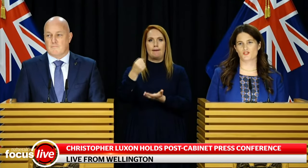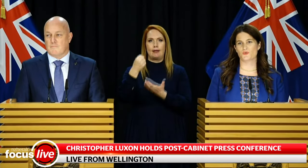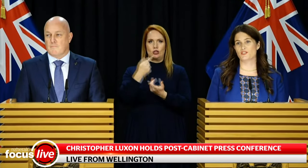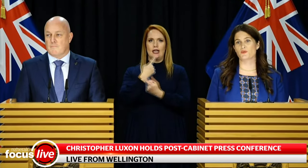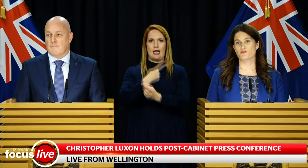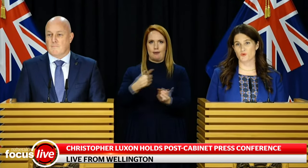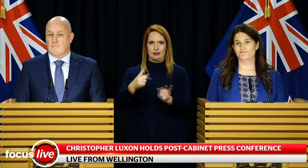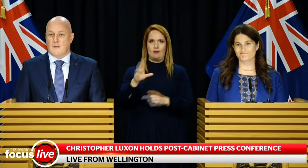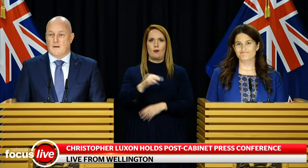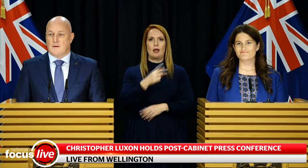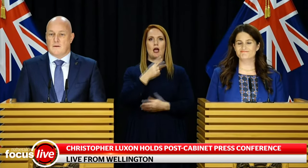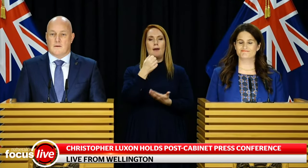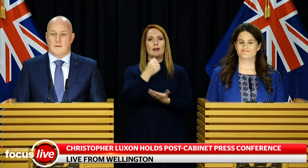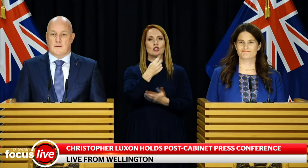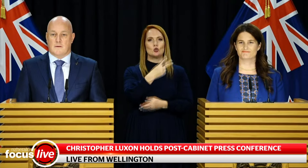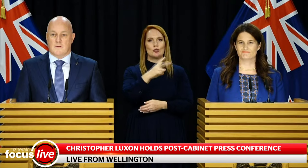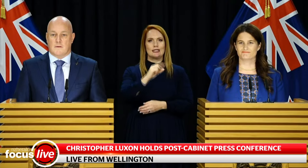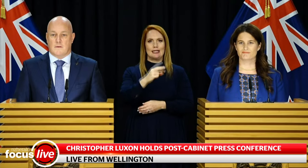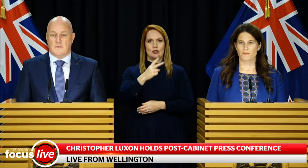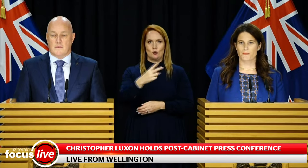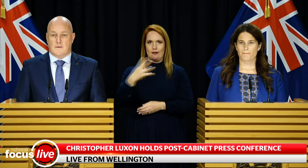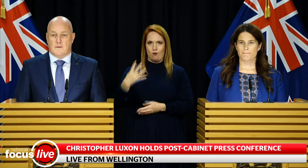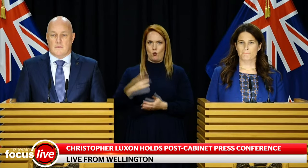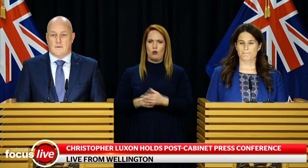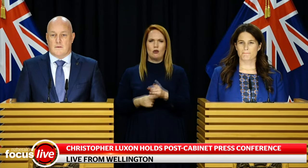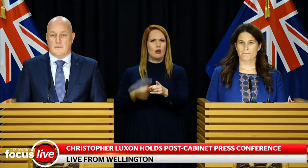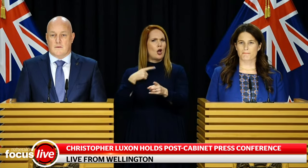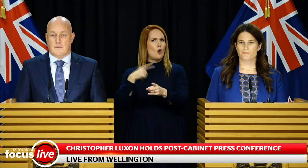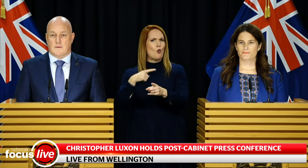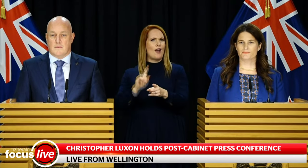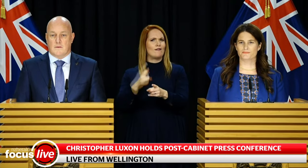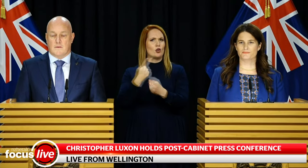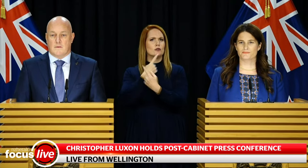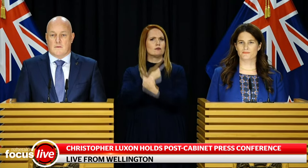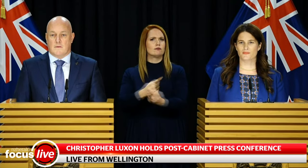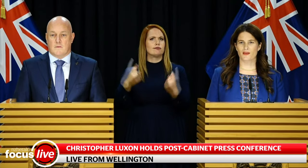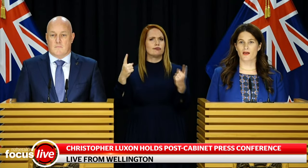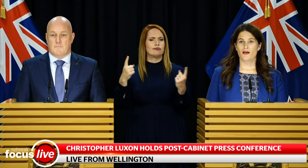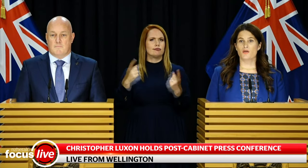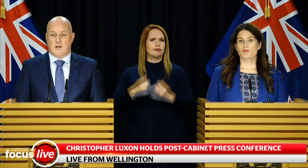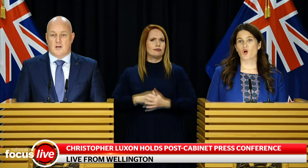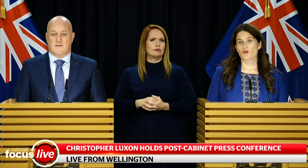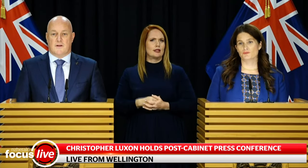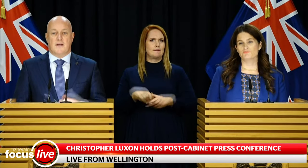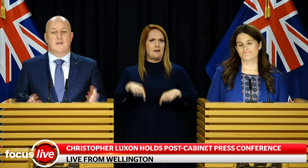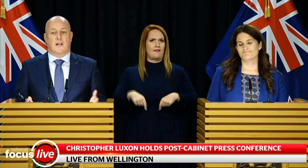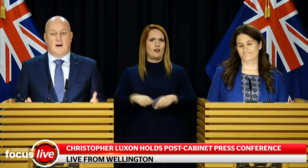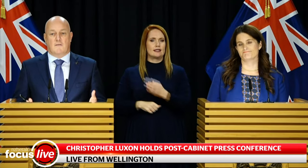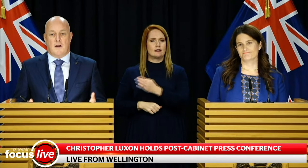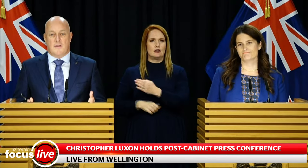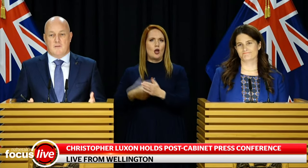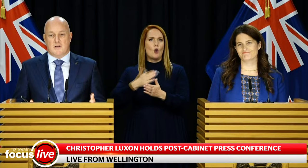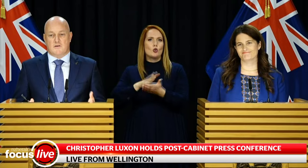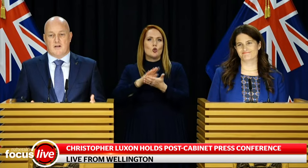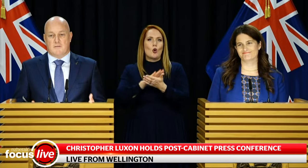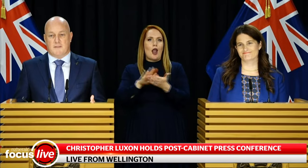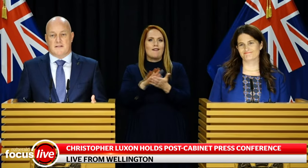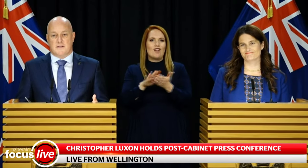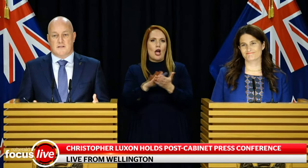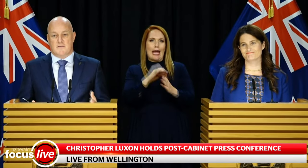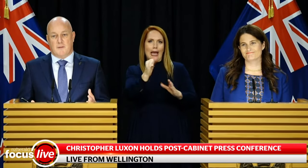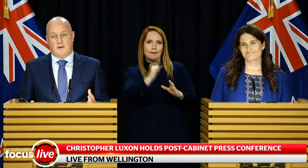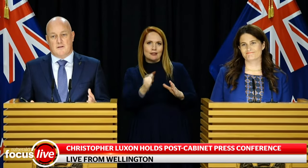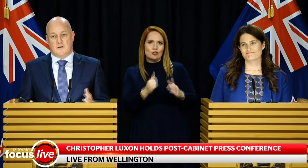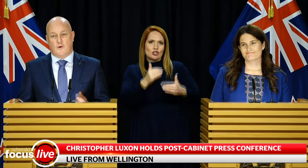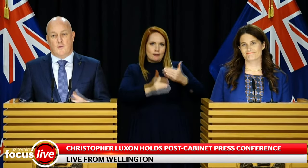the budget 2024. Why was this the first cab off the rank in terms of the pre-budget announcements? Because of the need to clarify the administration